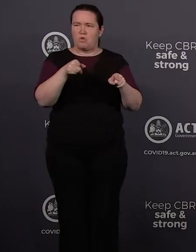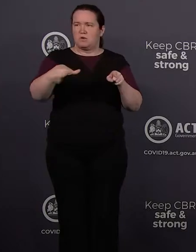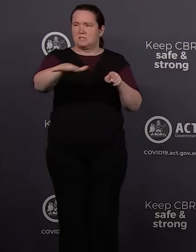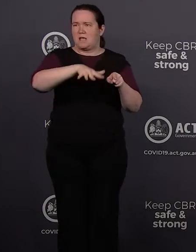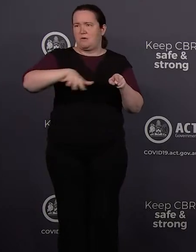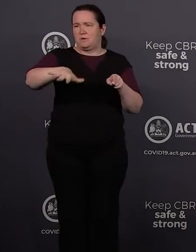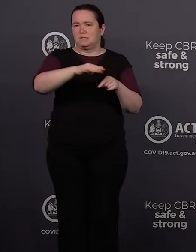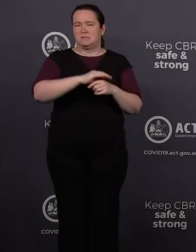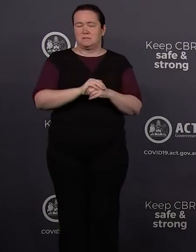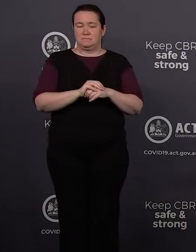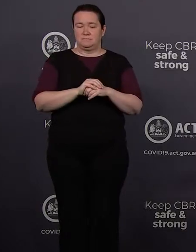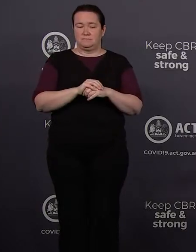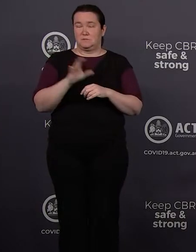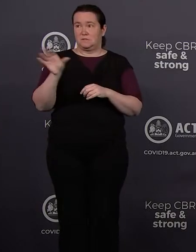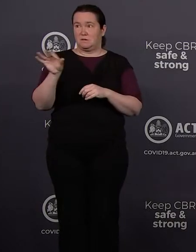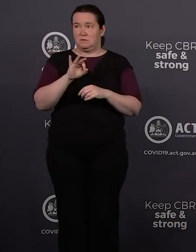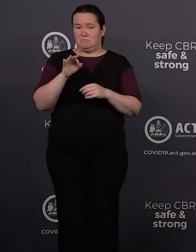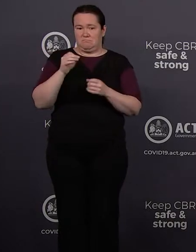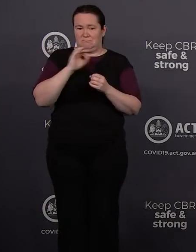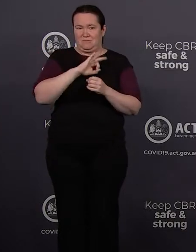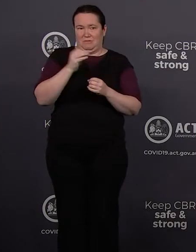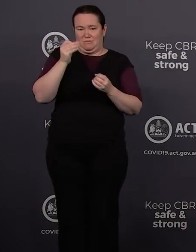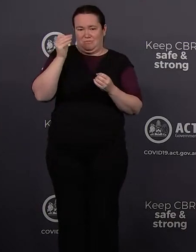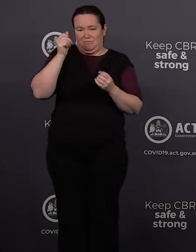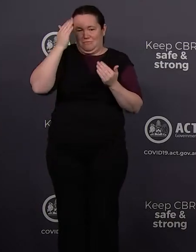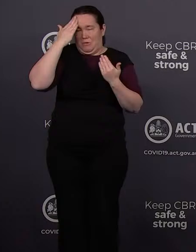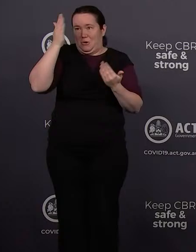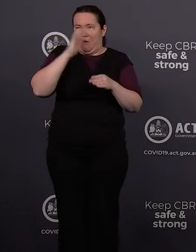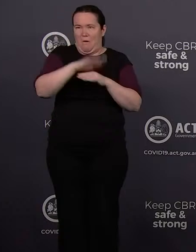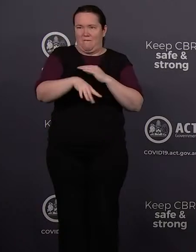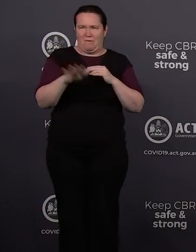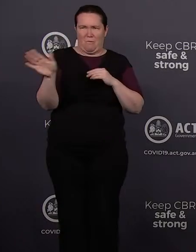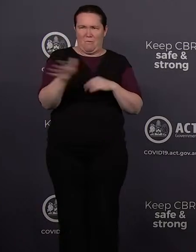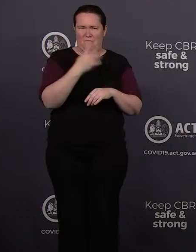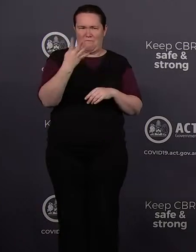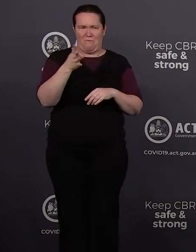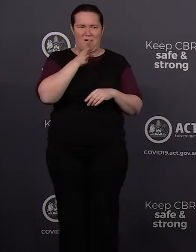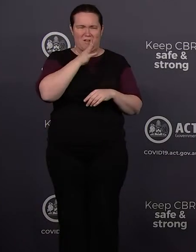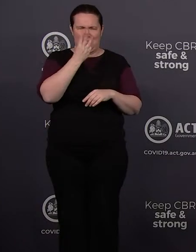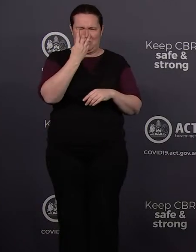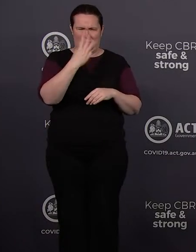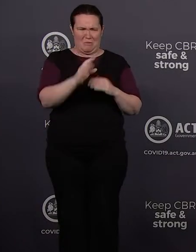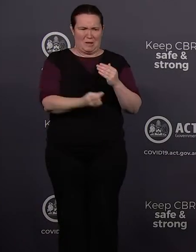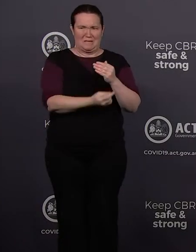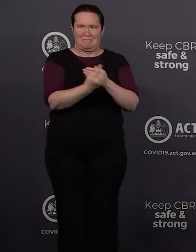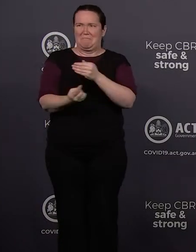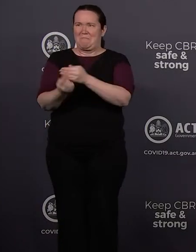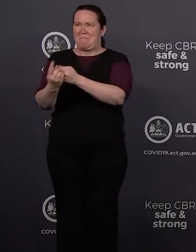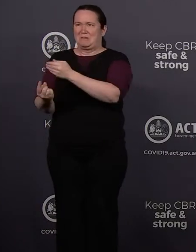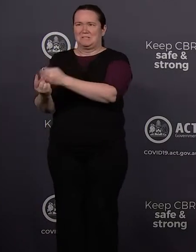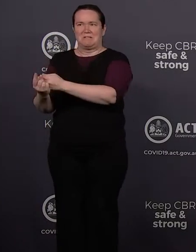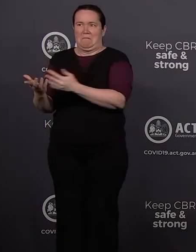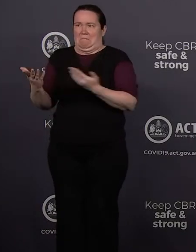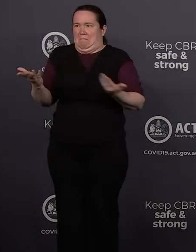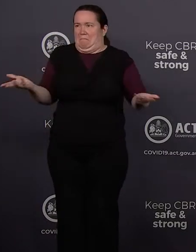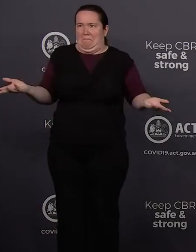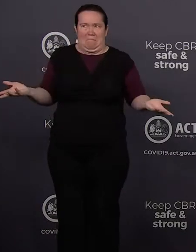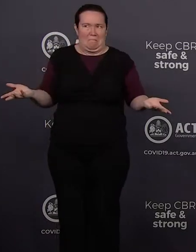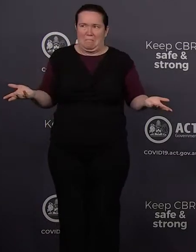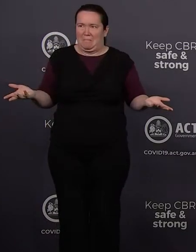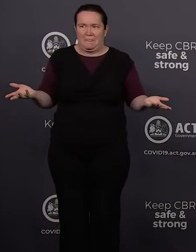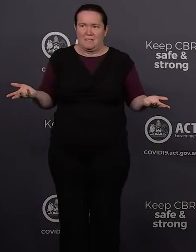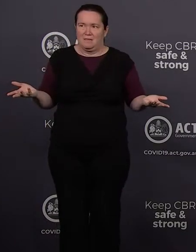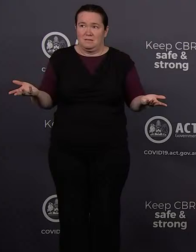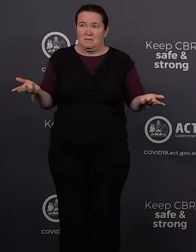locations? So I'm not across all 430, I think, or however many it was, exposure sites that are